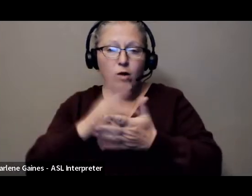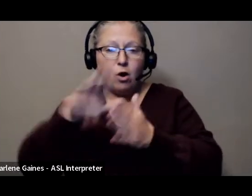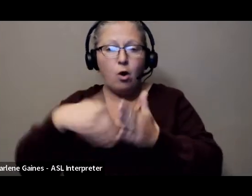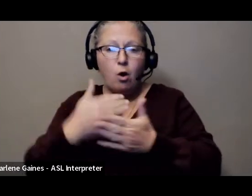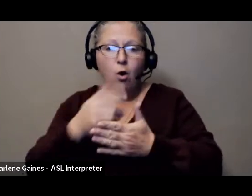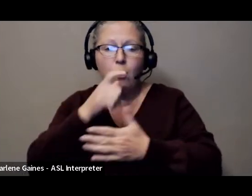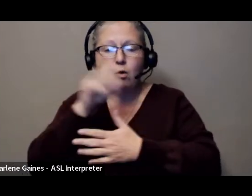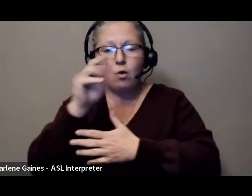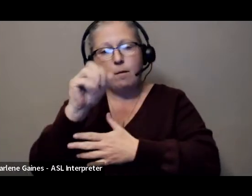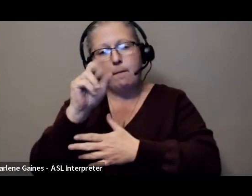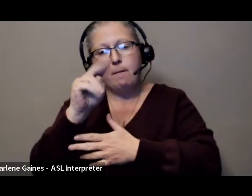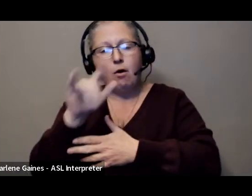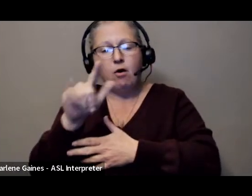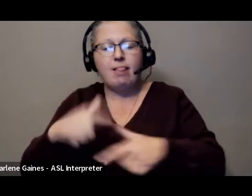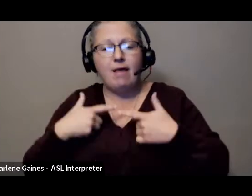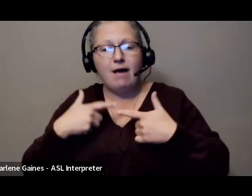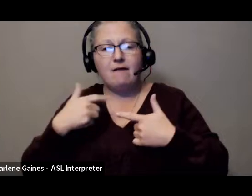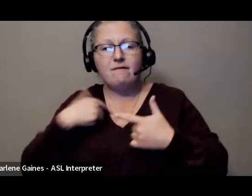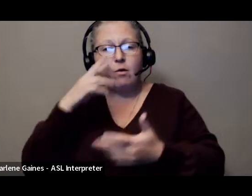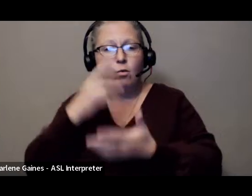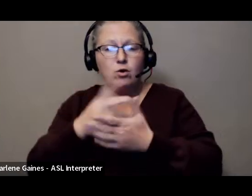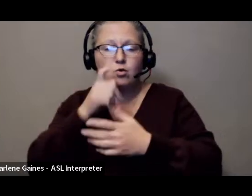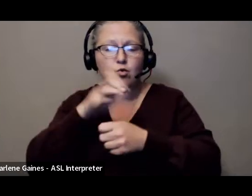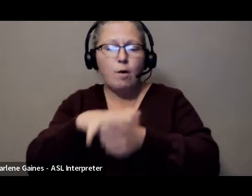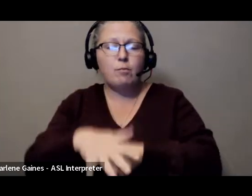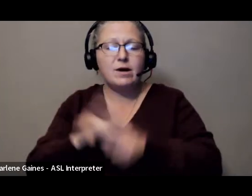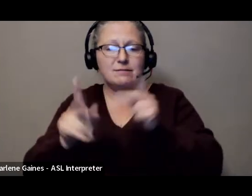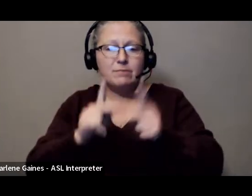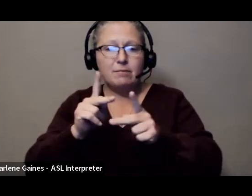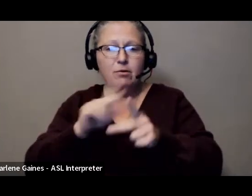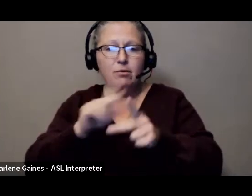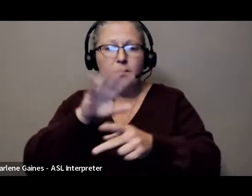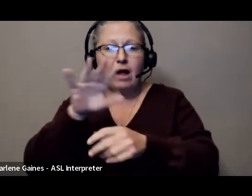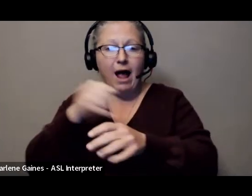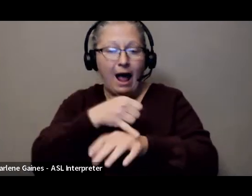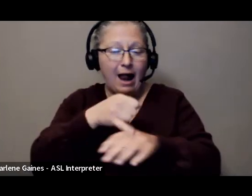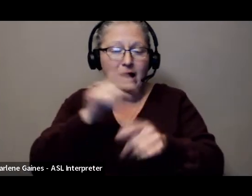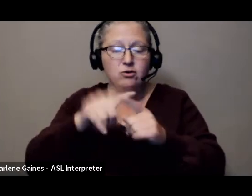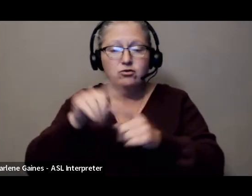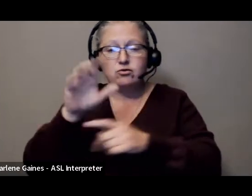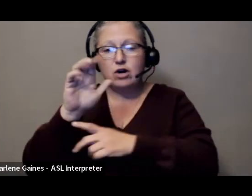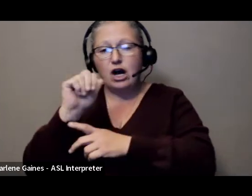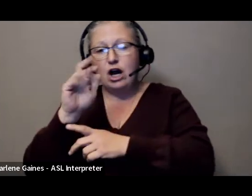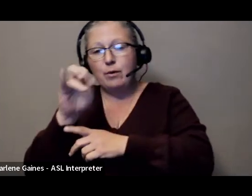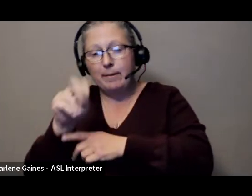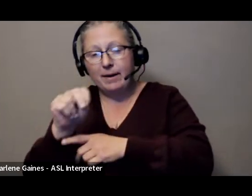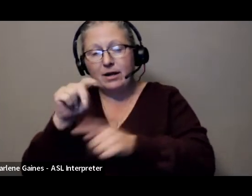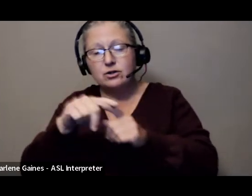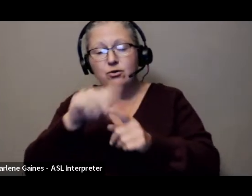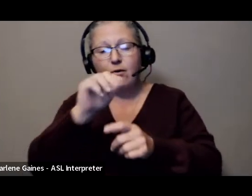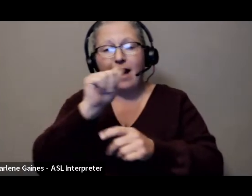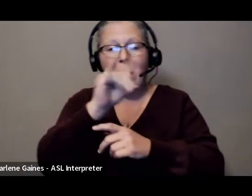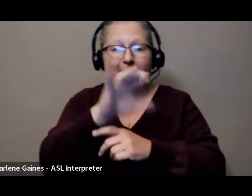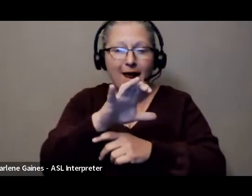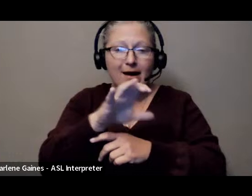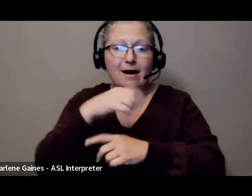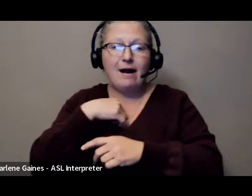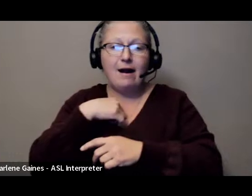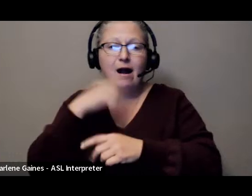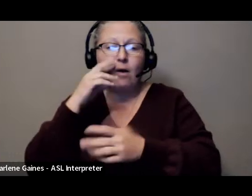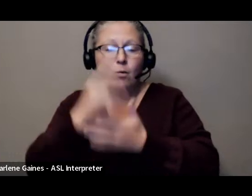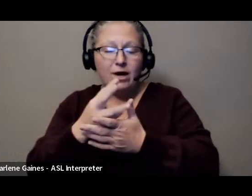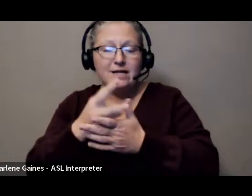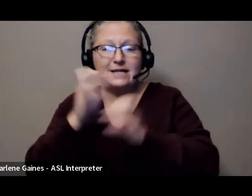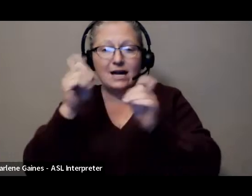are alive. I bear witness to the plight of oppressed peoples from Turtle Island to the Caribbean, to the Atlantic, to the seas. I bear witness that many educators